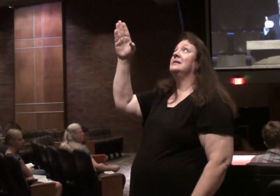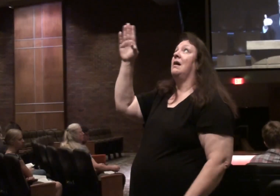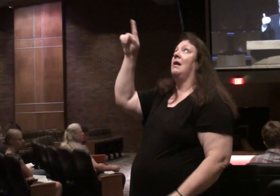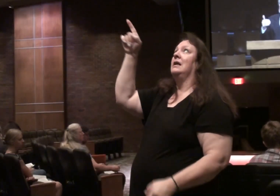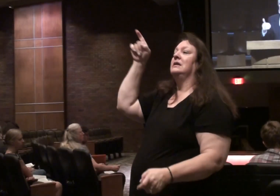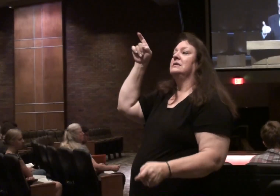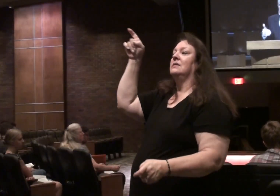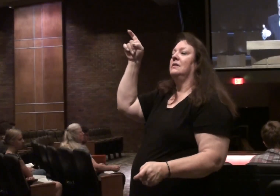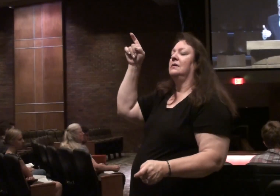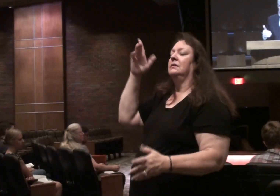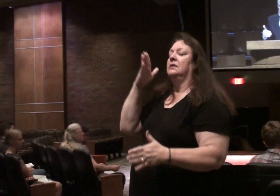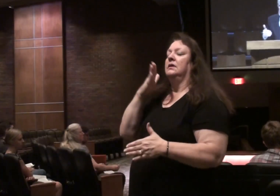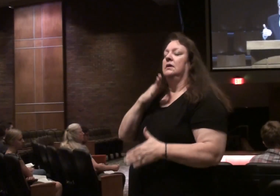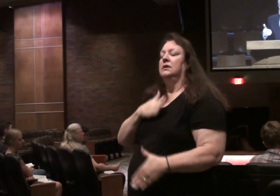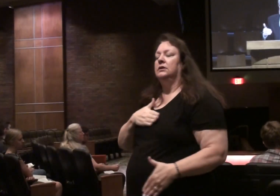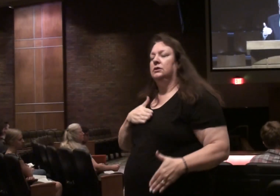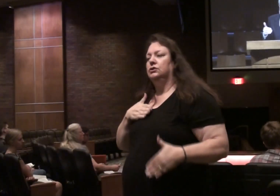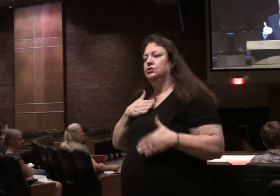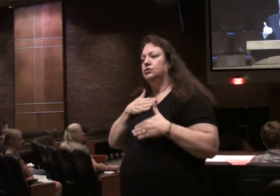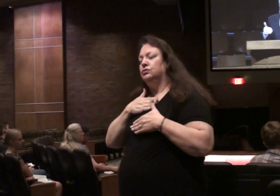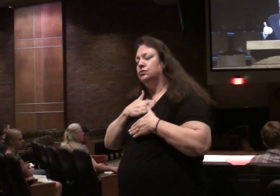sovereign. Enjoy